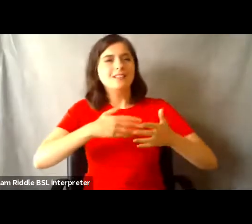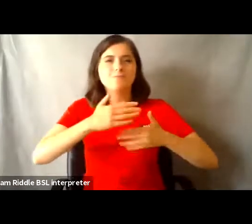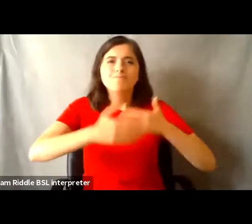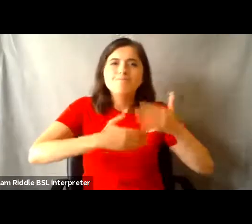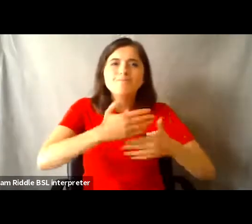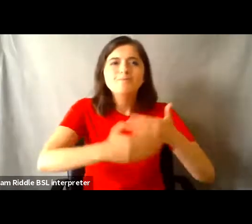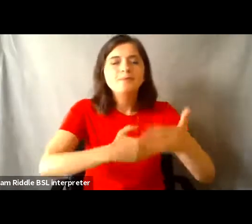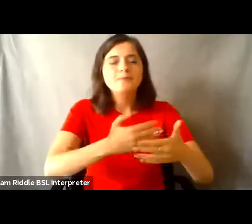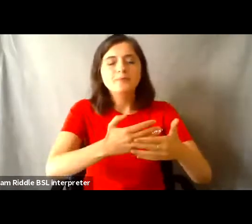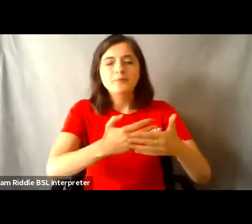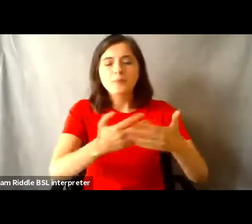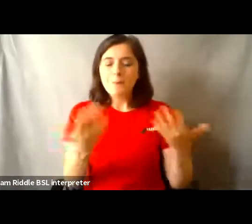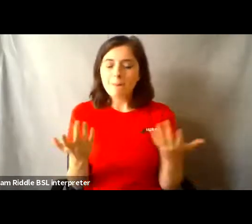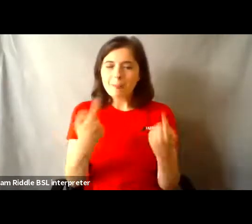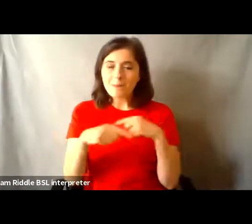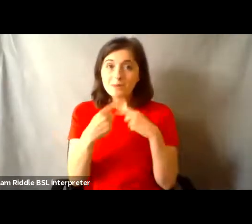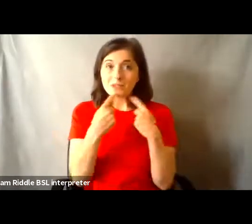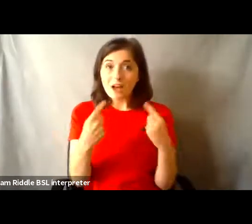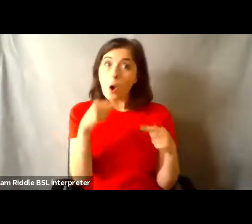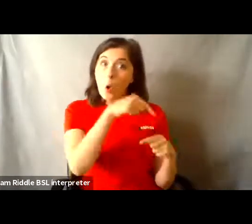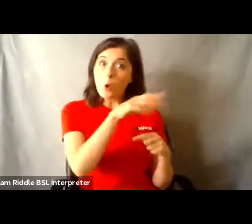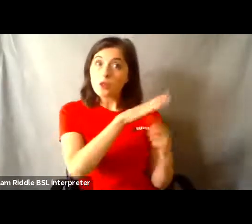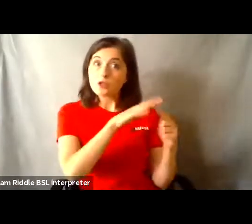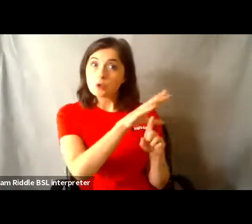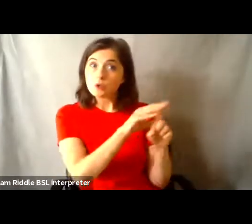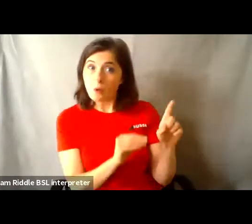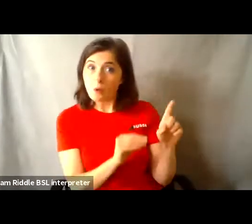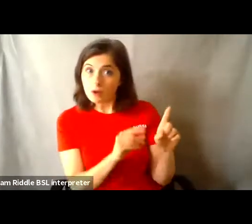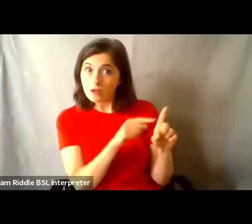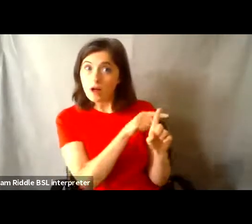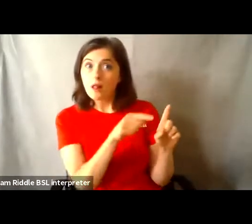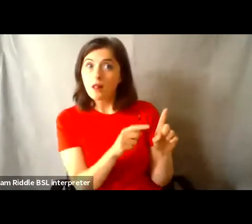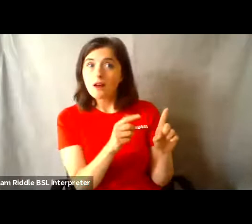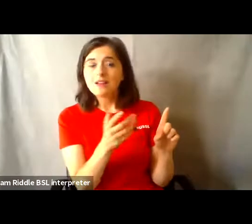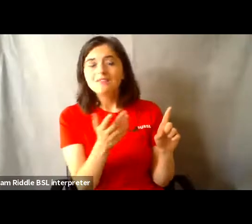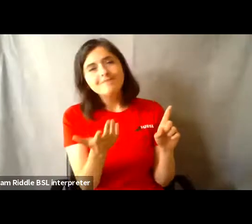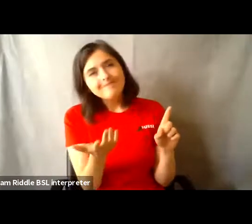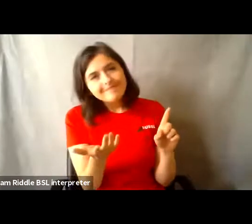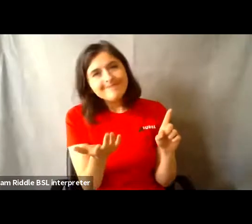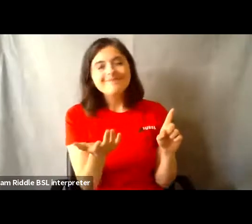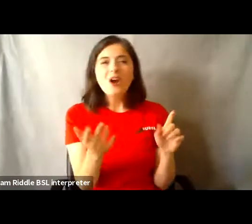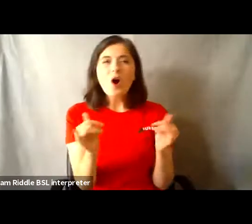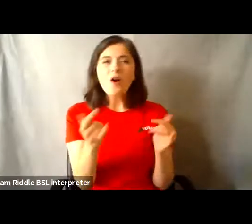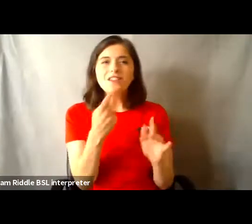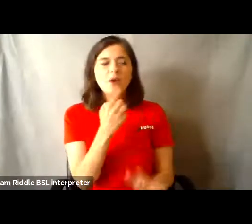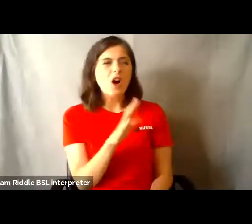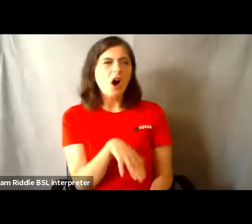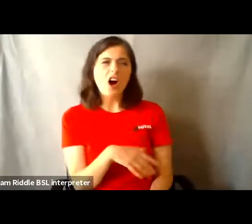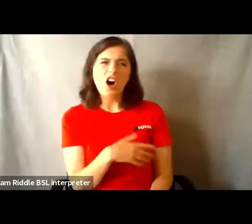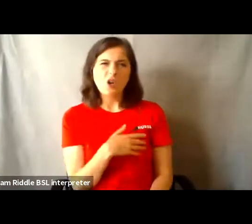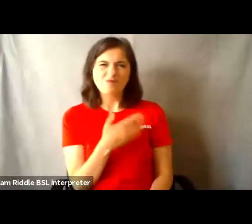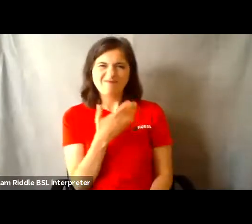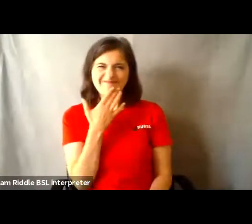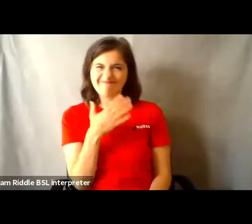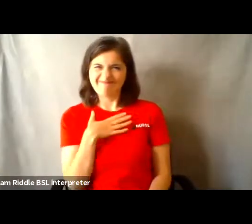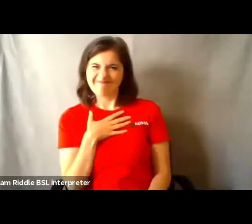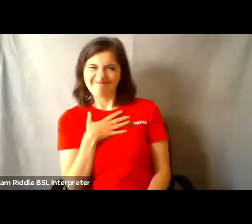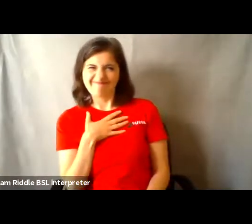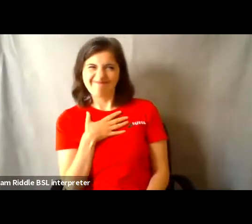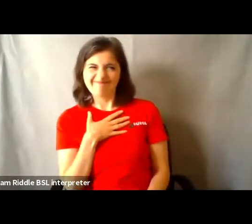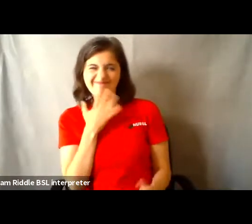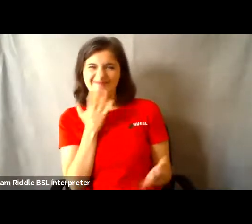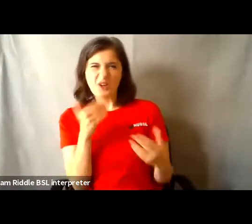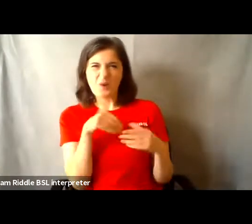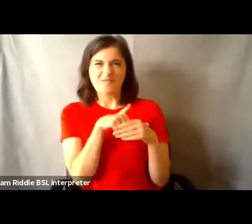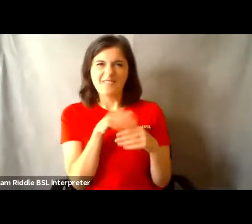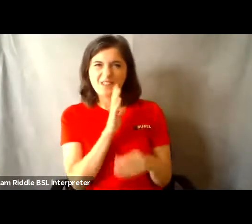That being able to tell people about the social model, so often they would say, well, it doesn't work for me, or that doesn't apply to me.